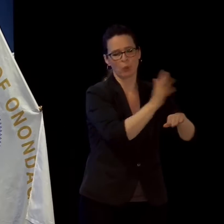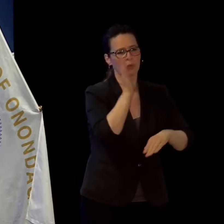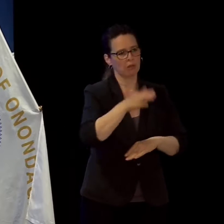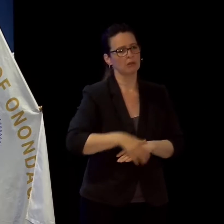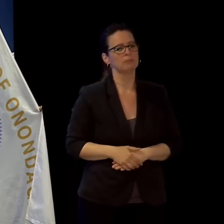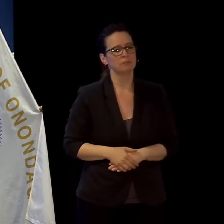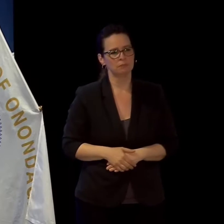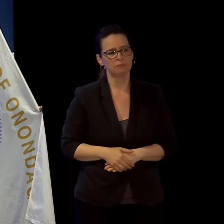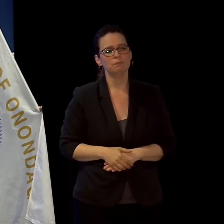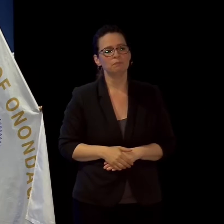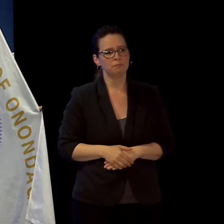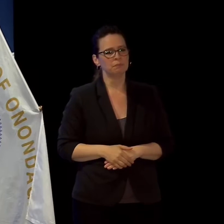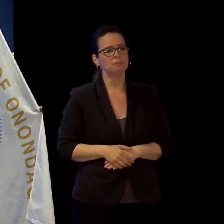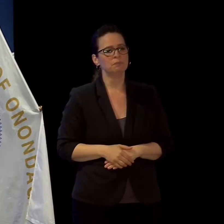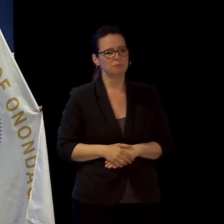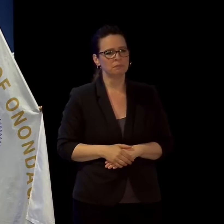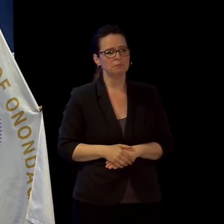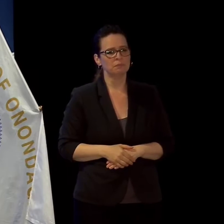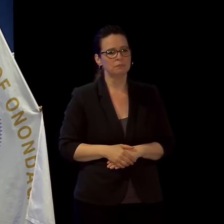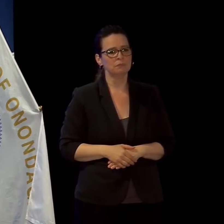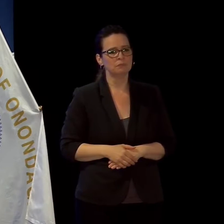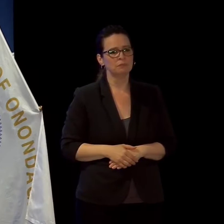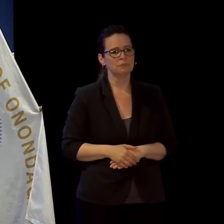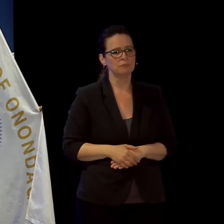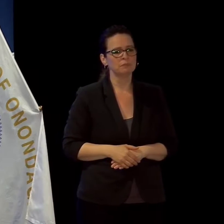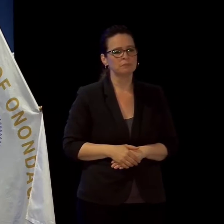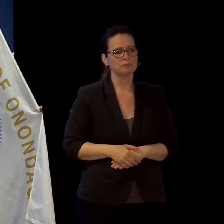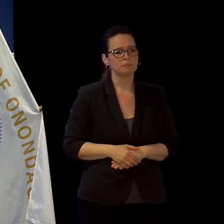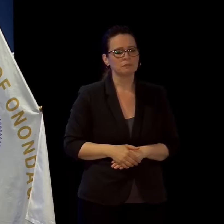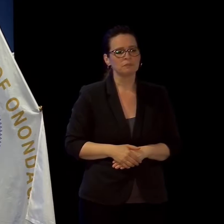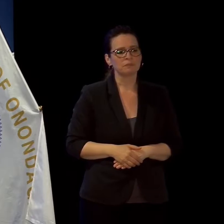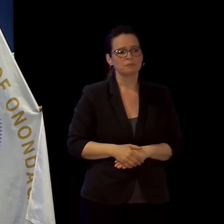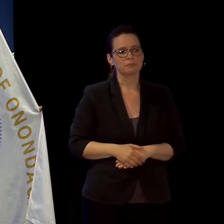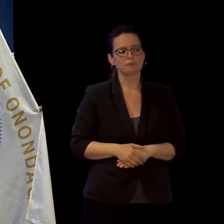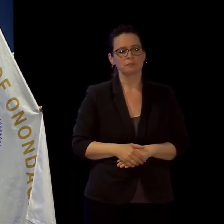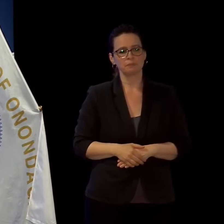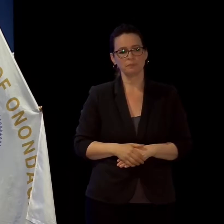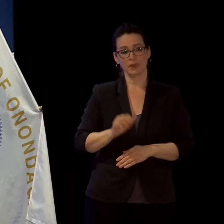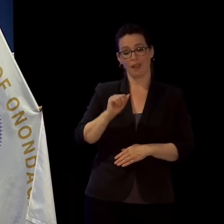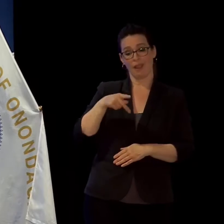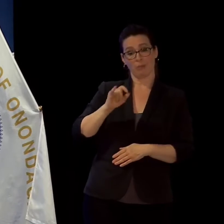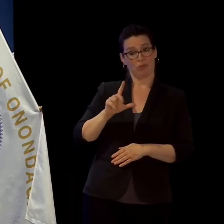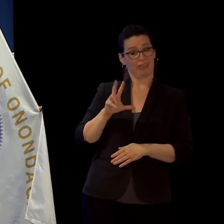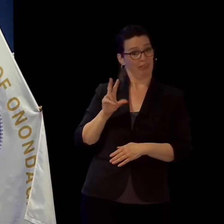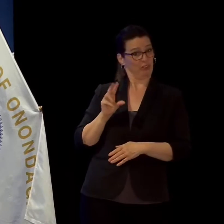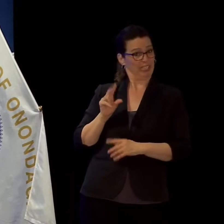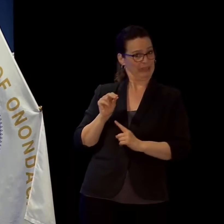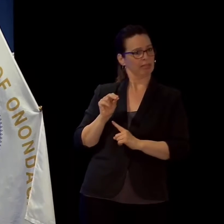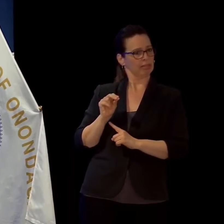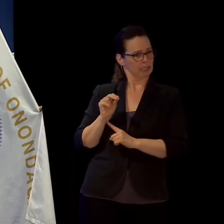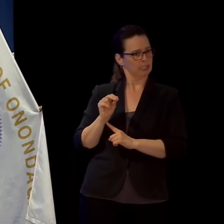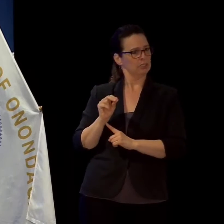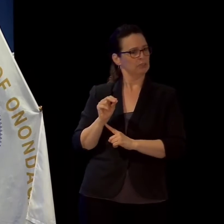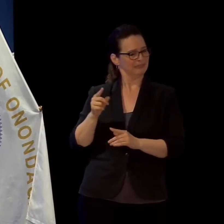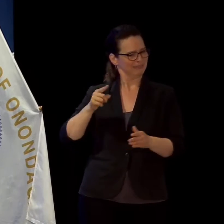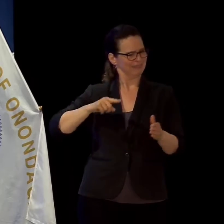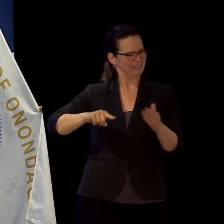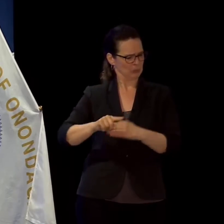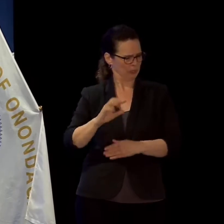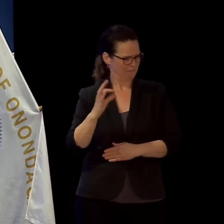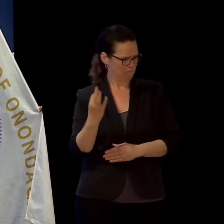neighborhoods. And then in addition to that, April 30th, I think that's next Friday, not this